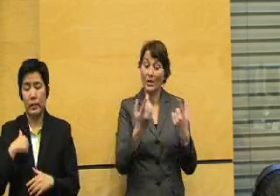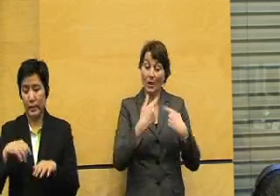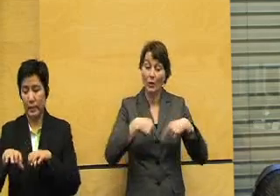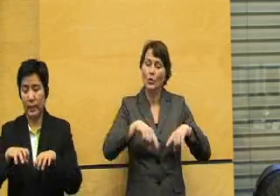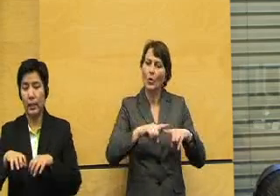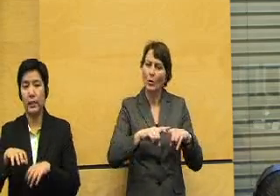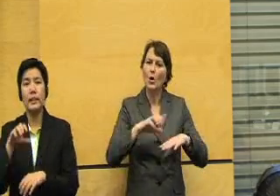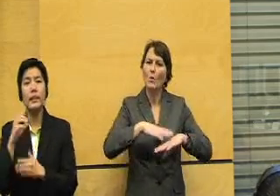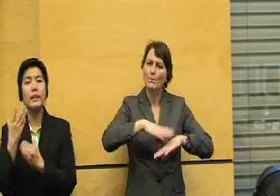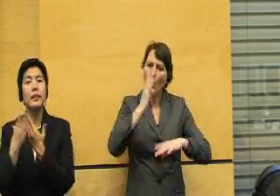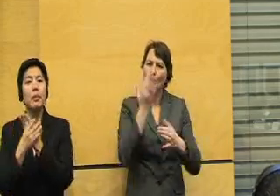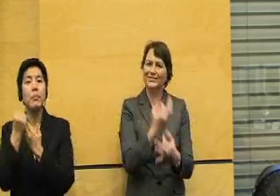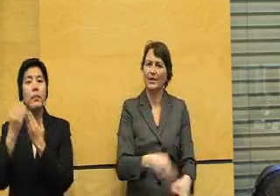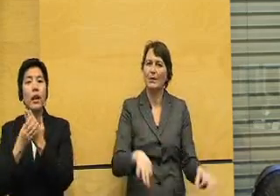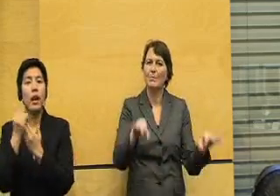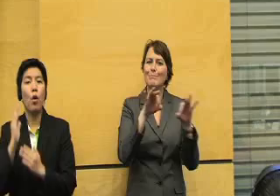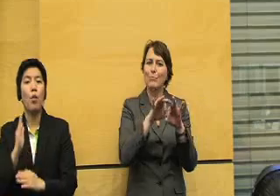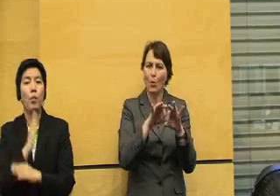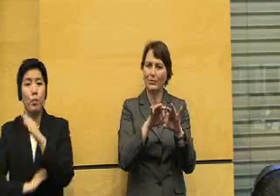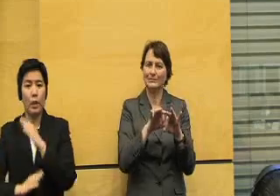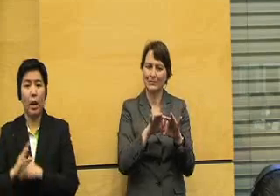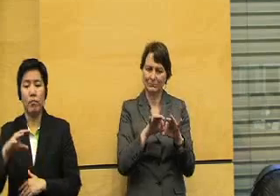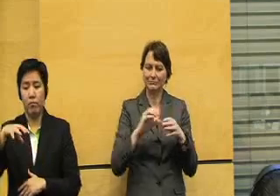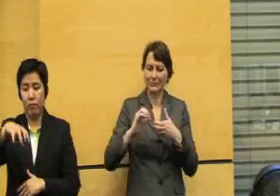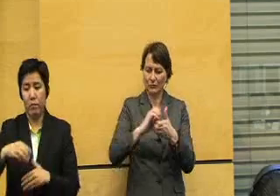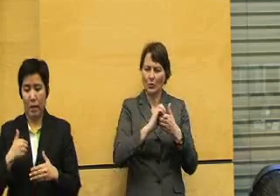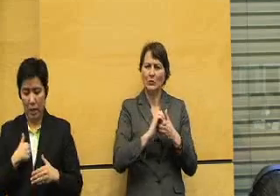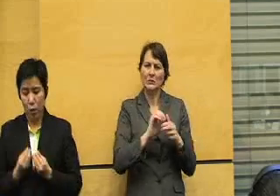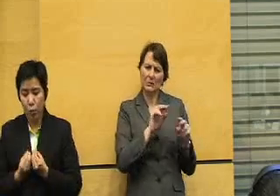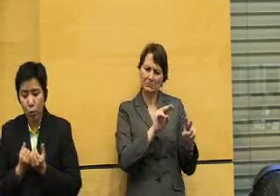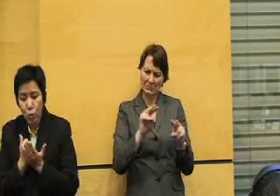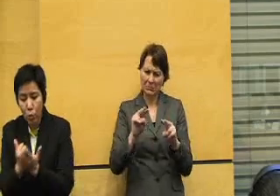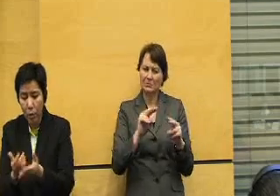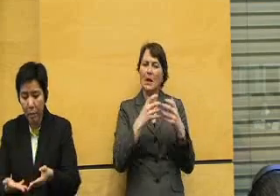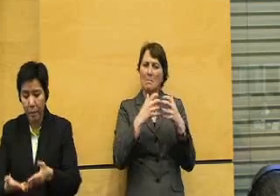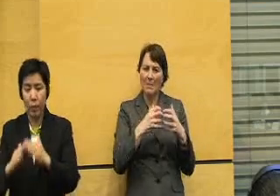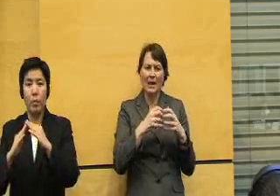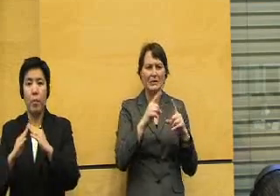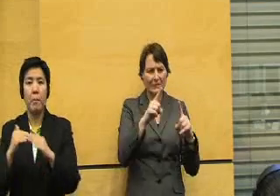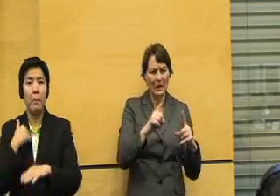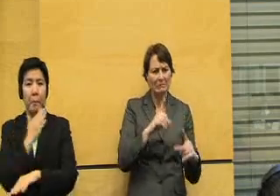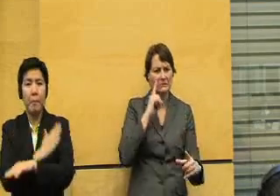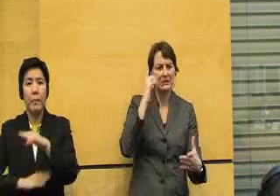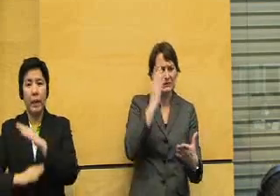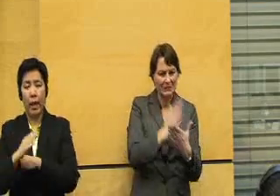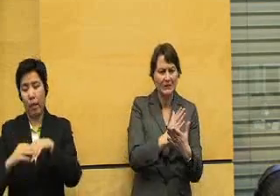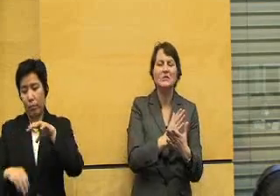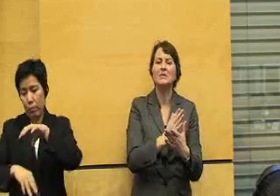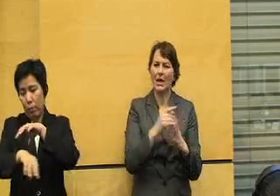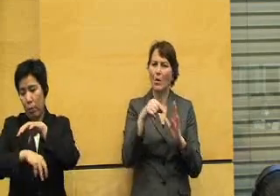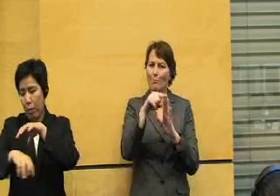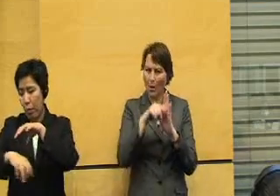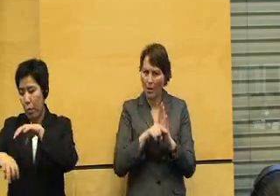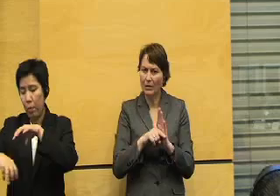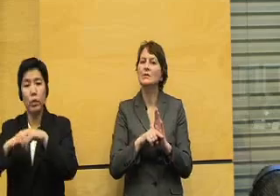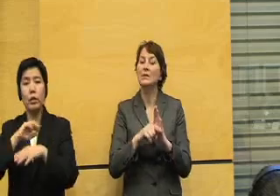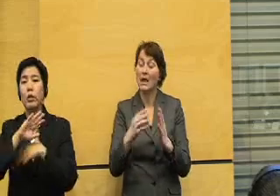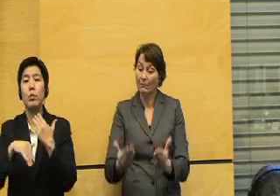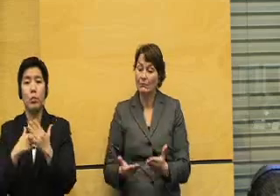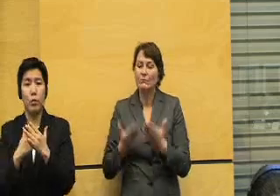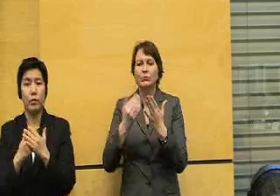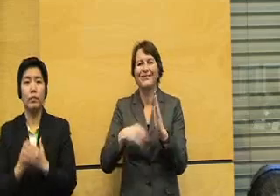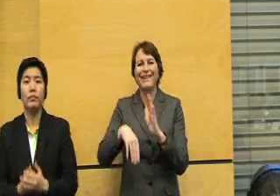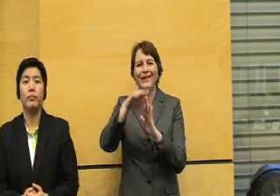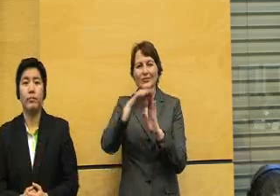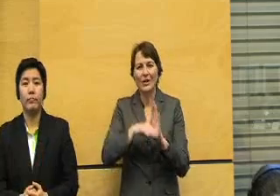main national mechanism that makes decisions, formulate policy, and put forward agenda related to persons